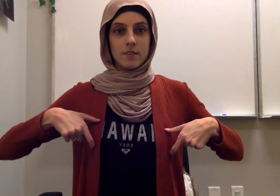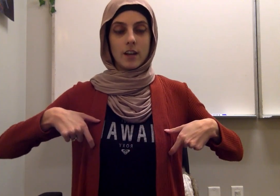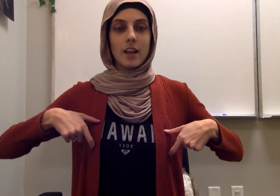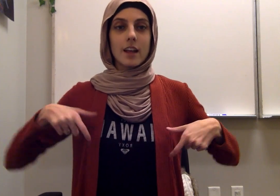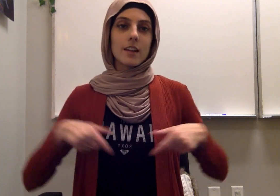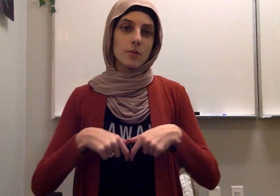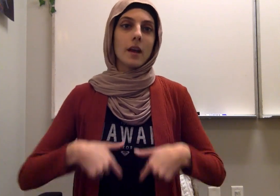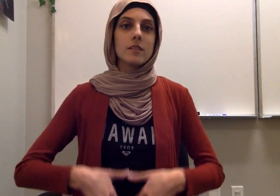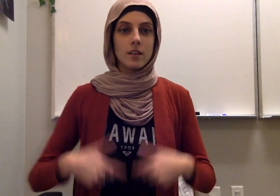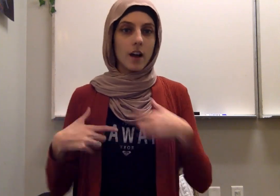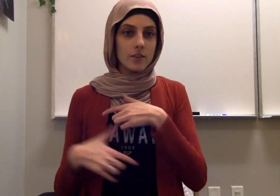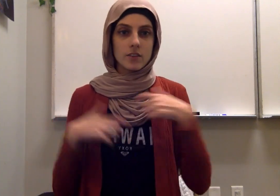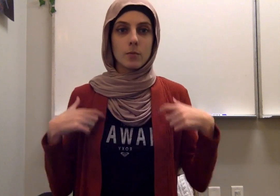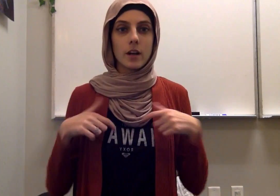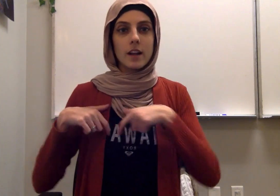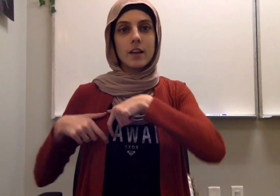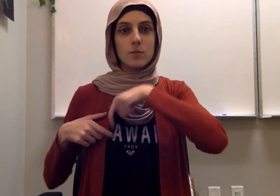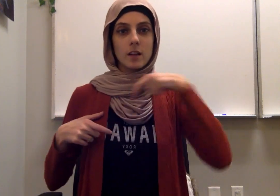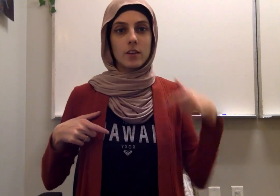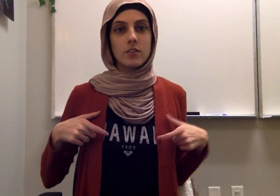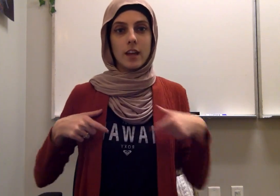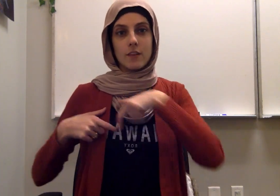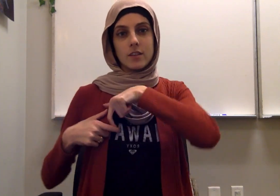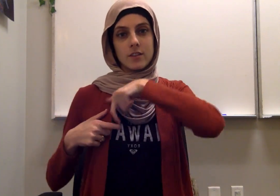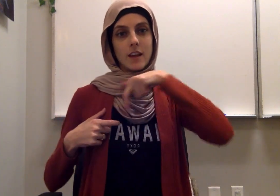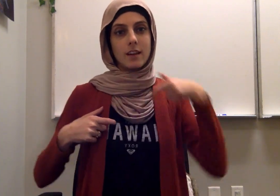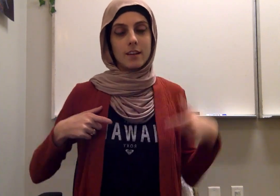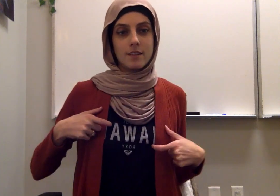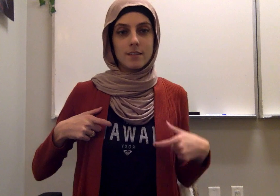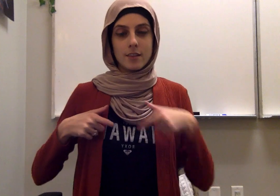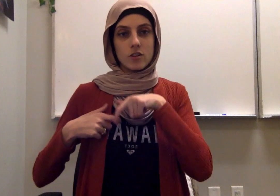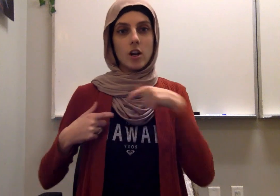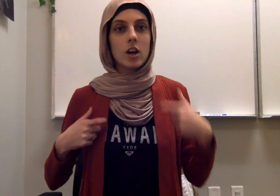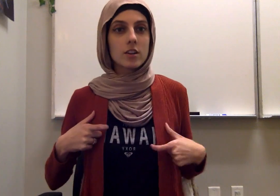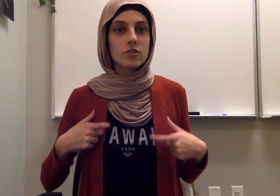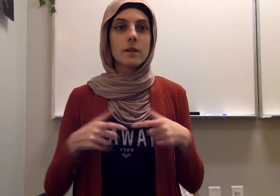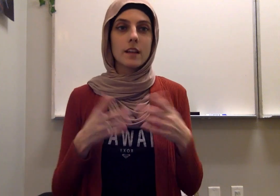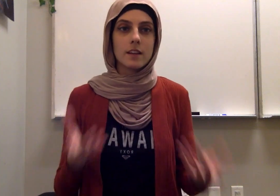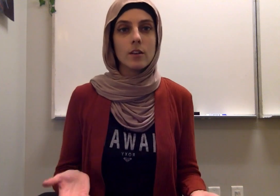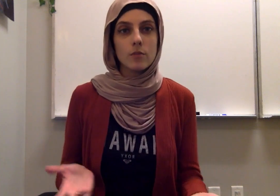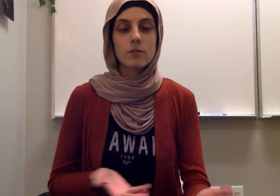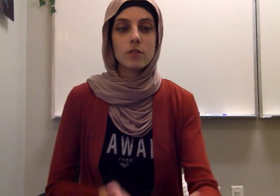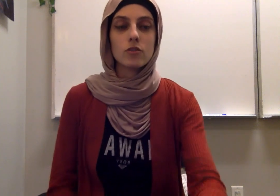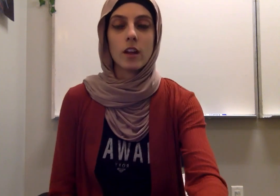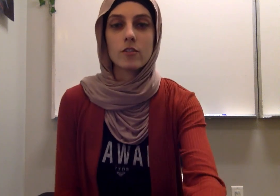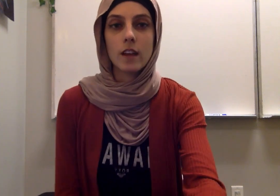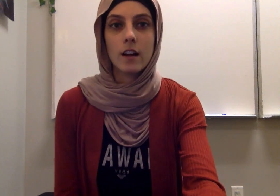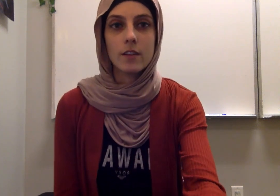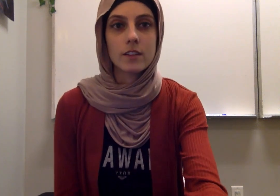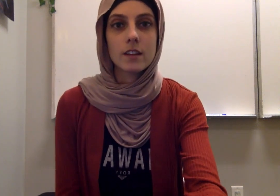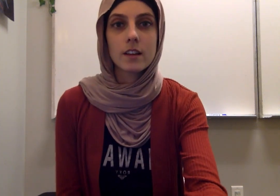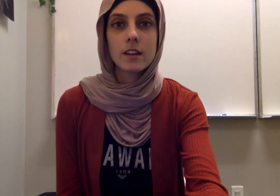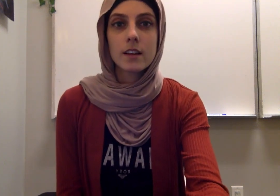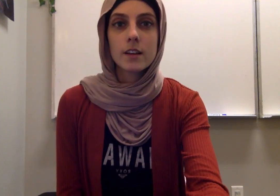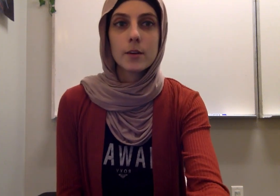right? And it depends on obviously where it is, what it looks like. If it's like there's an arc to it, then you change that, obviously.